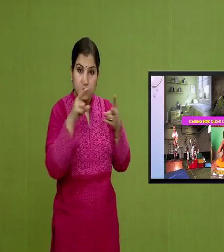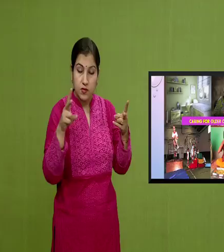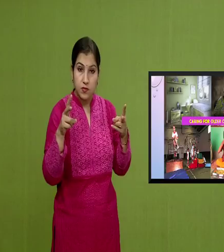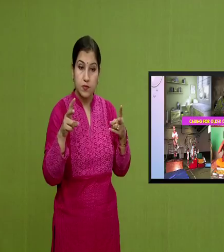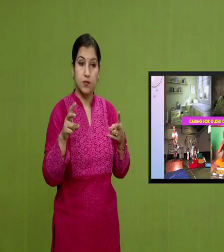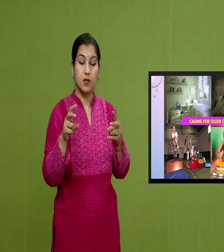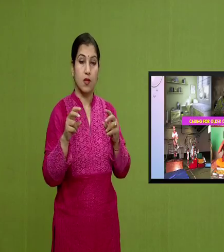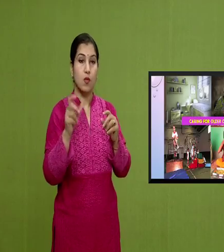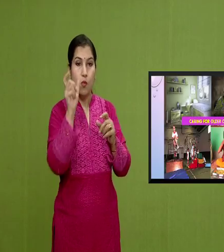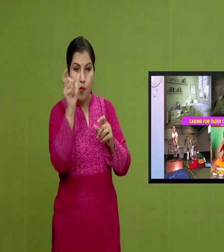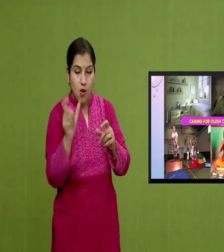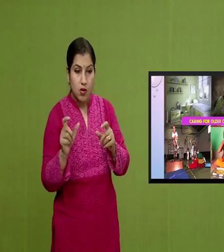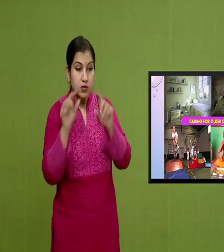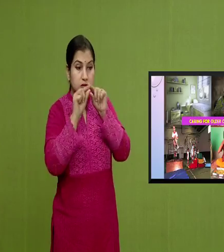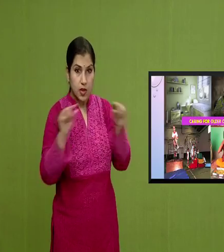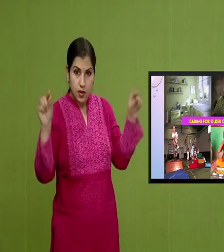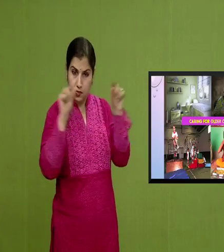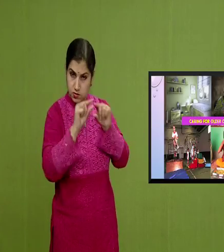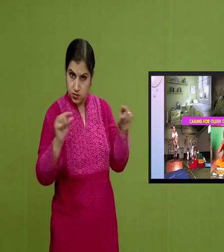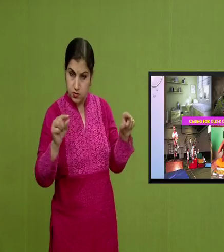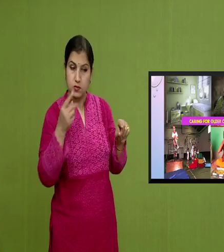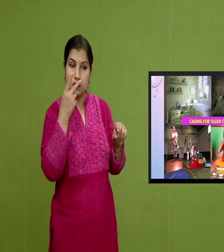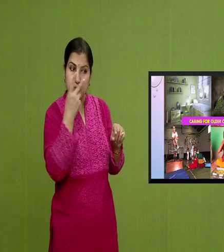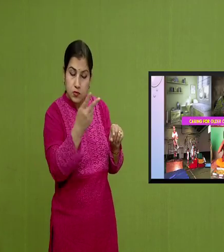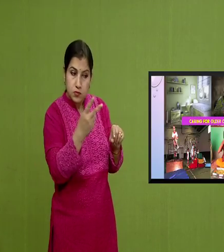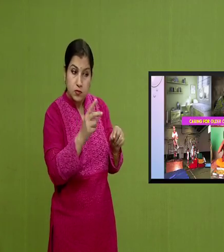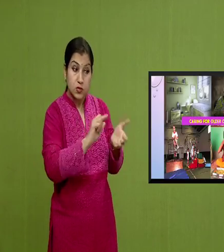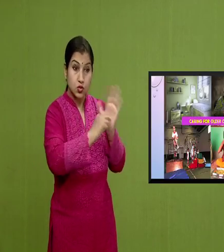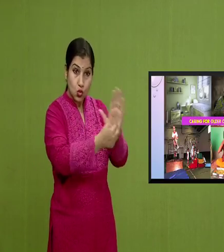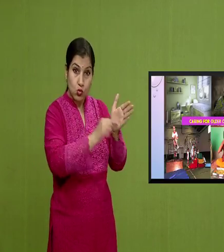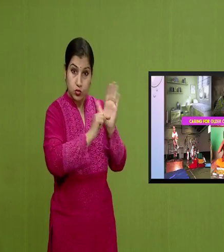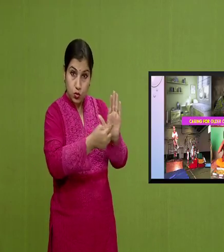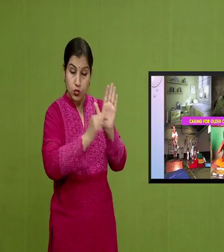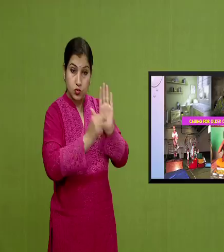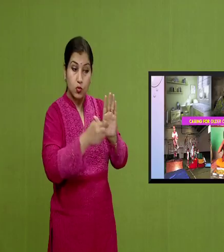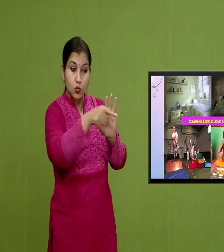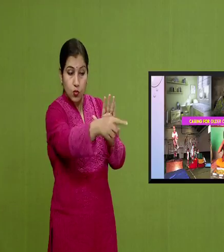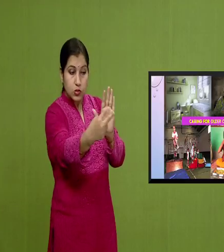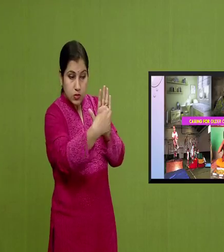words and sentences you expose the child.